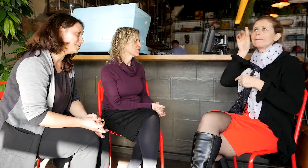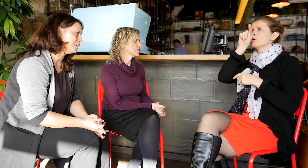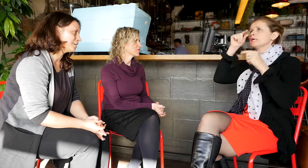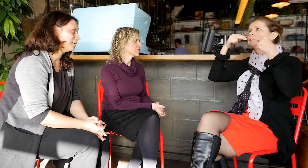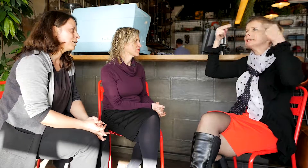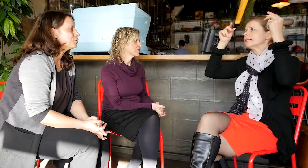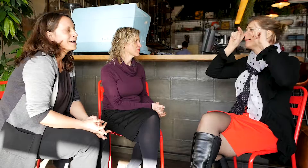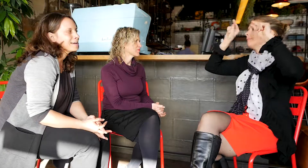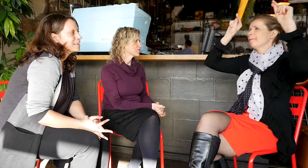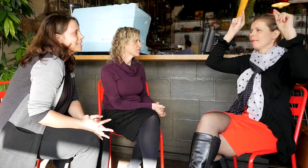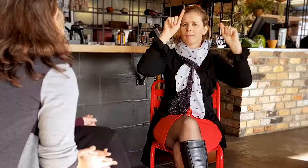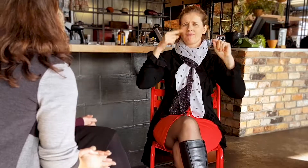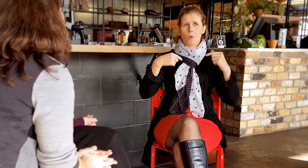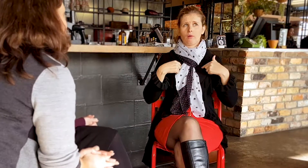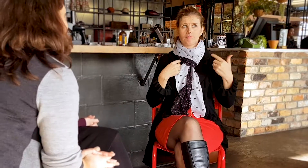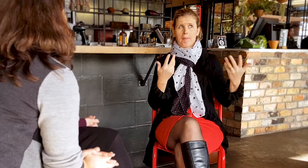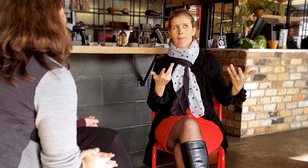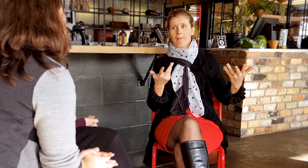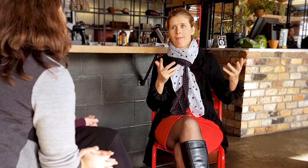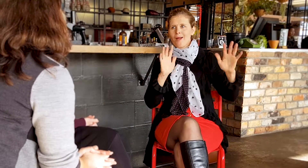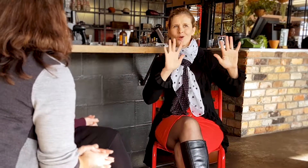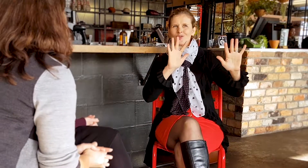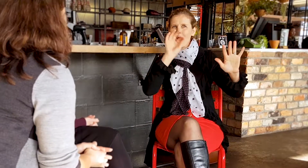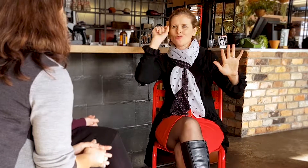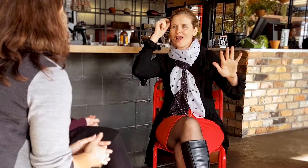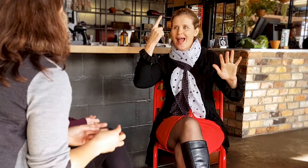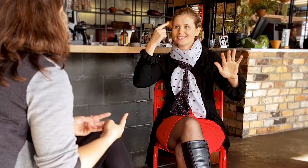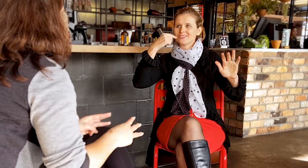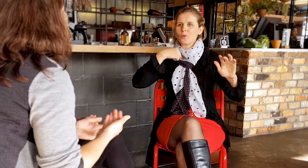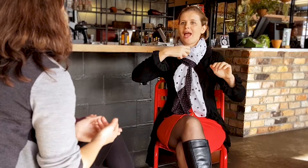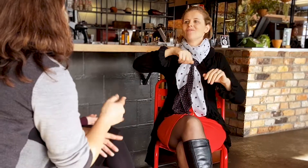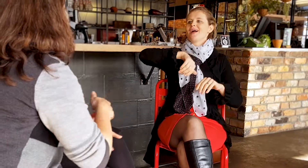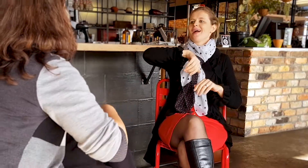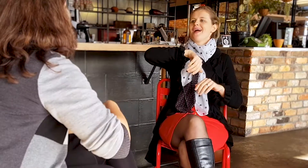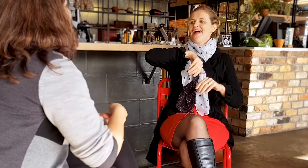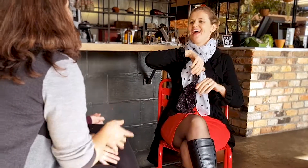music. You can't hear the birds tweeting away. But for me,